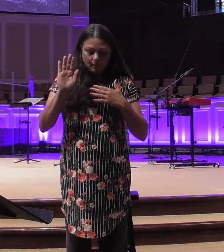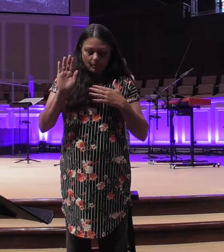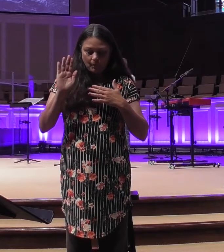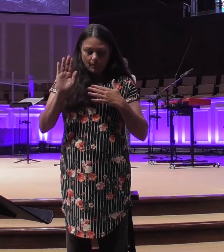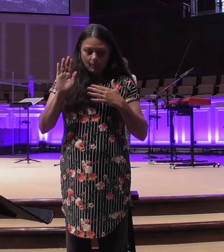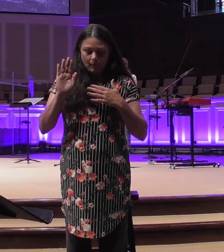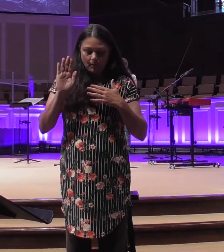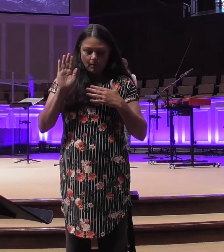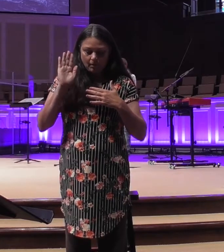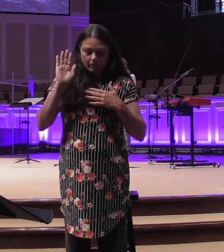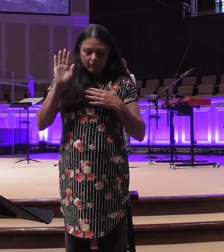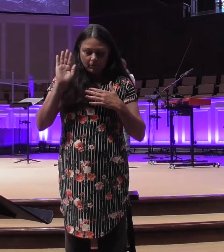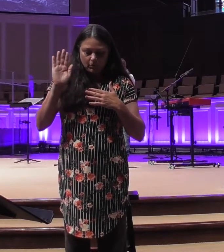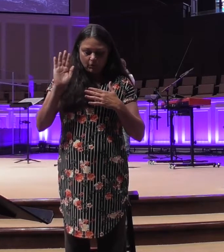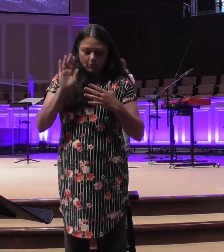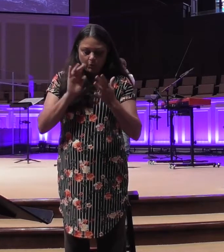sin,